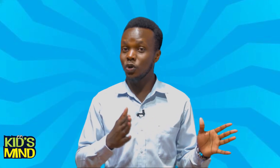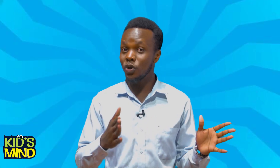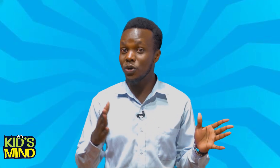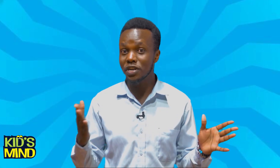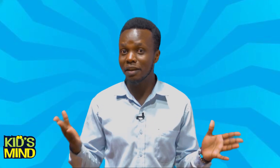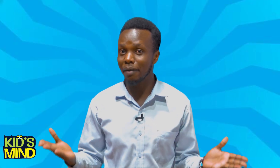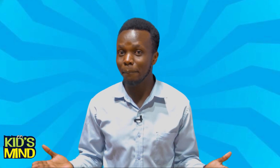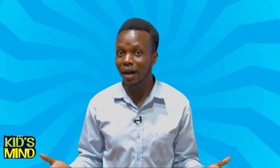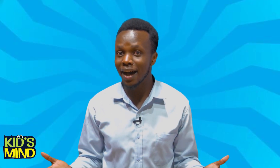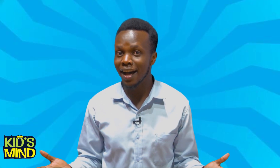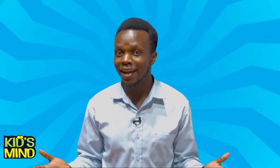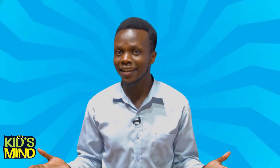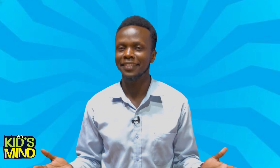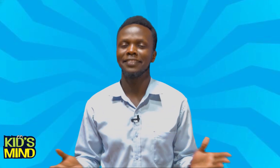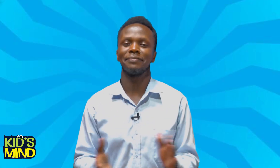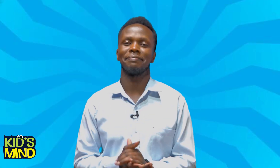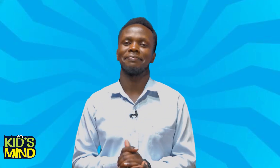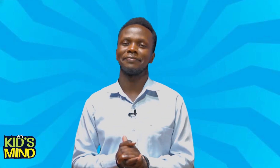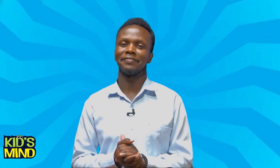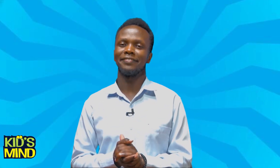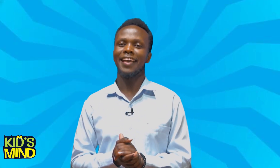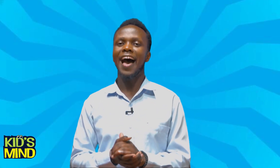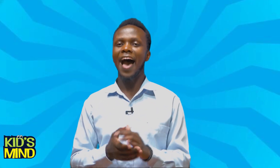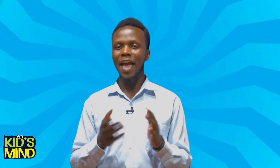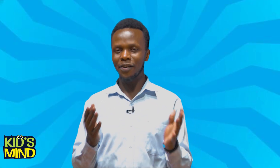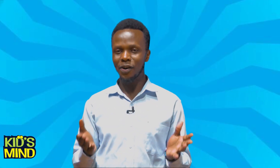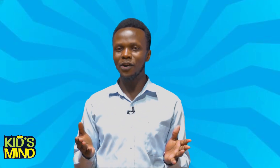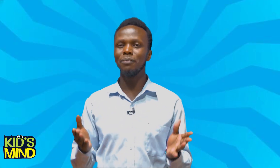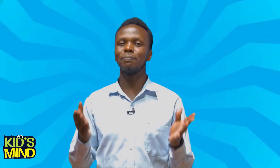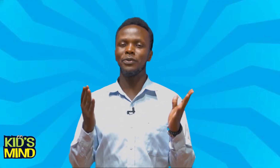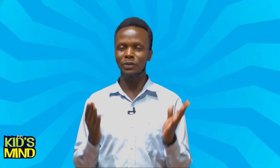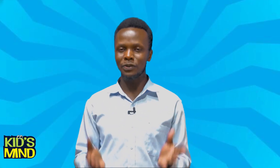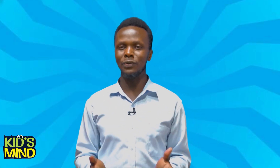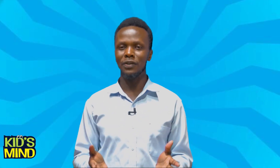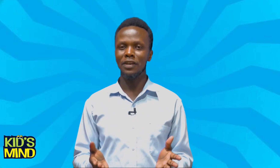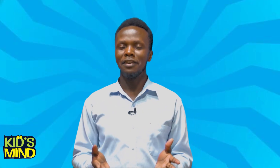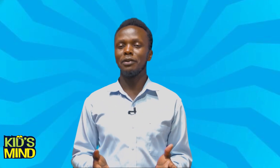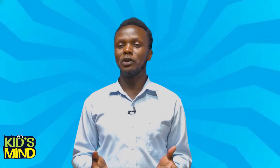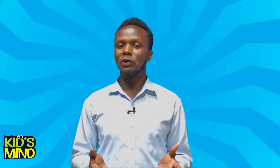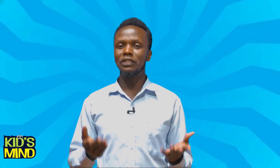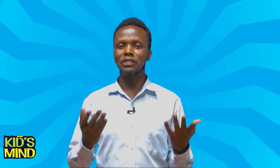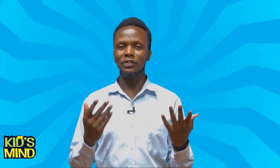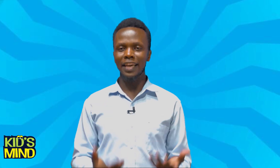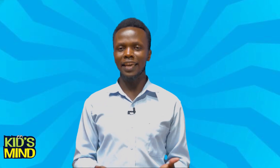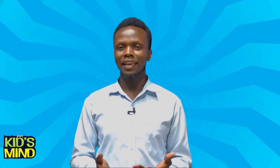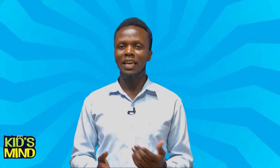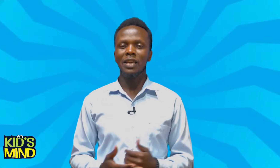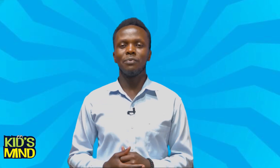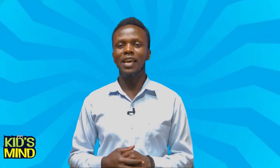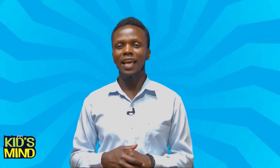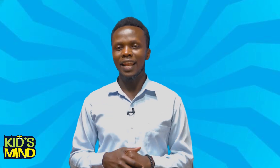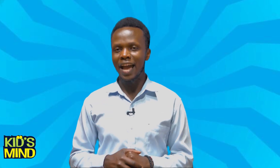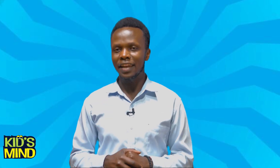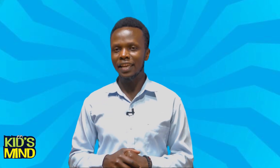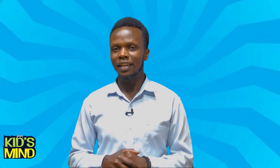Do you remember? I hope you do, because today we are